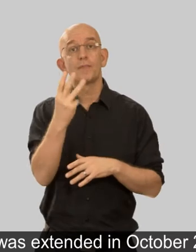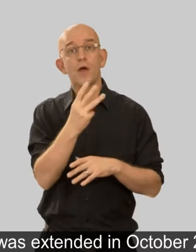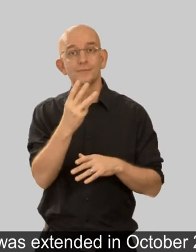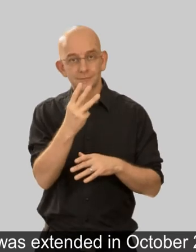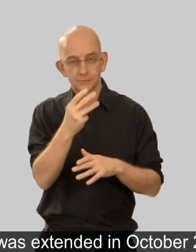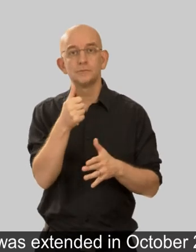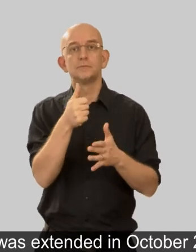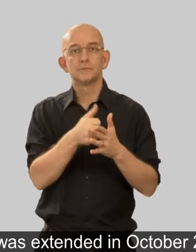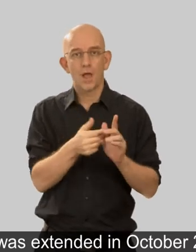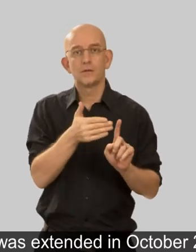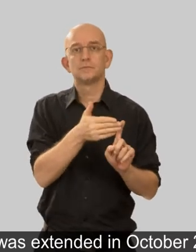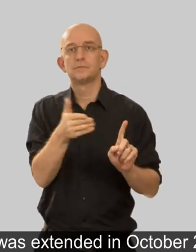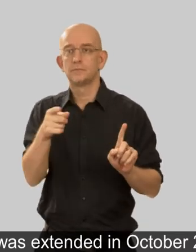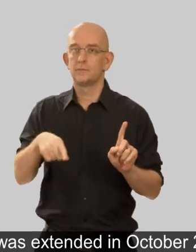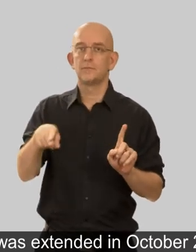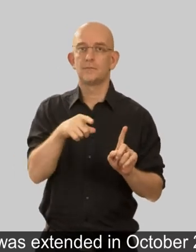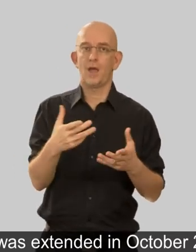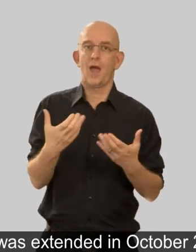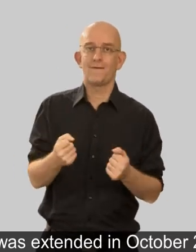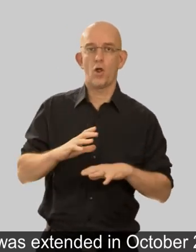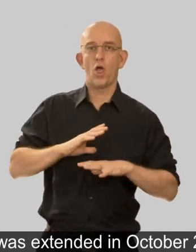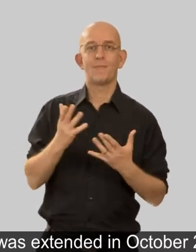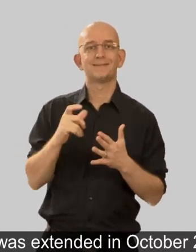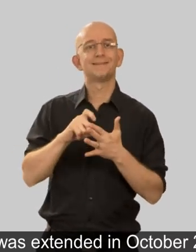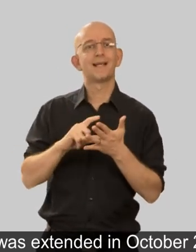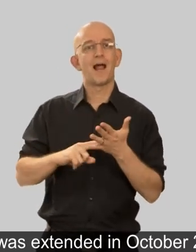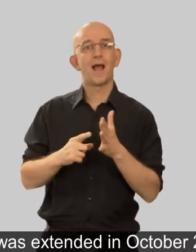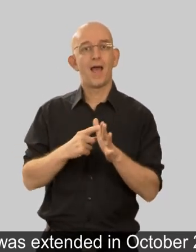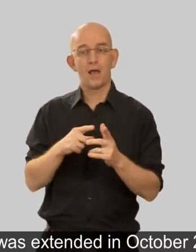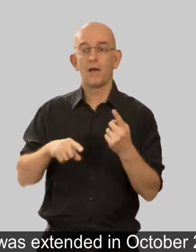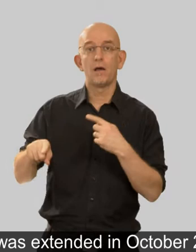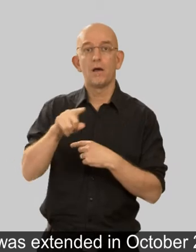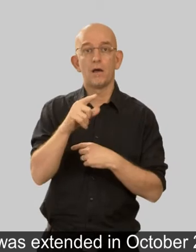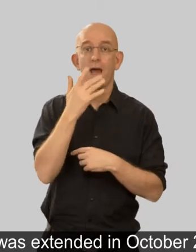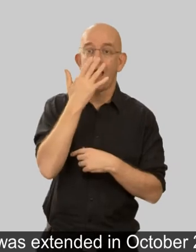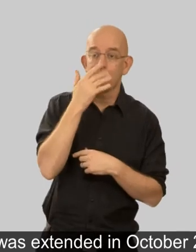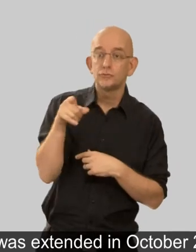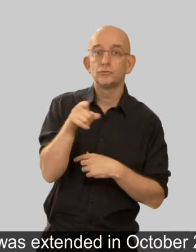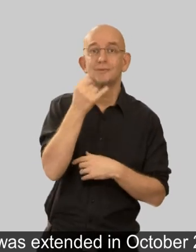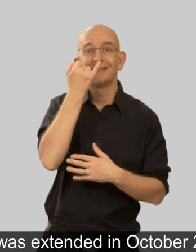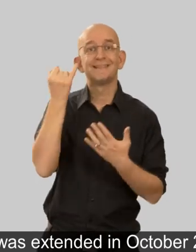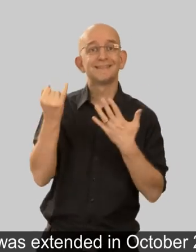but it was extended in October 2013 to DLA claimants that turned